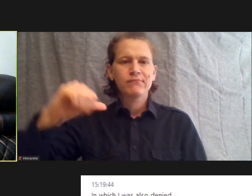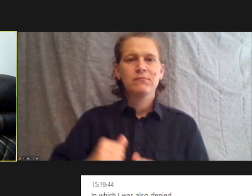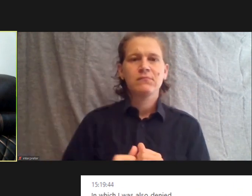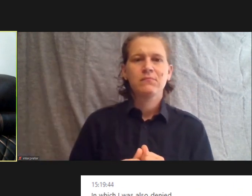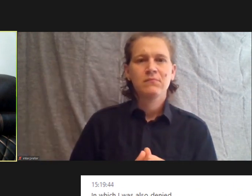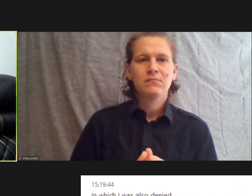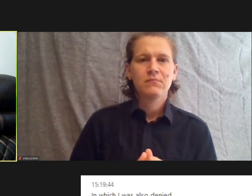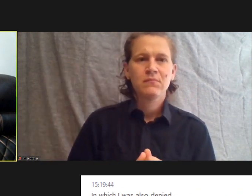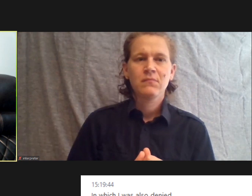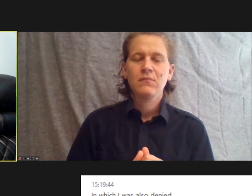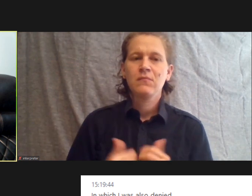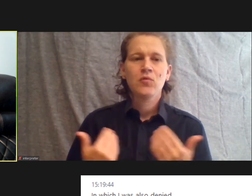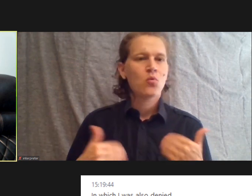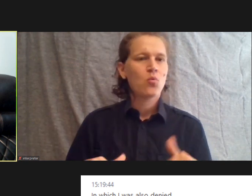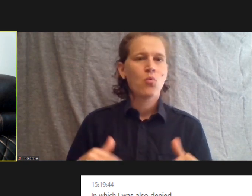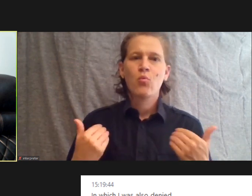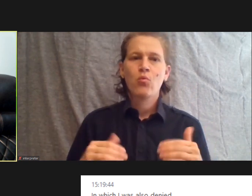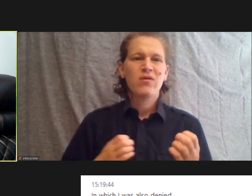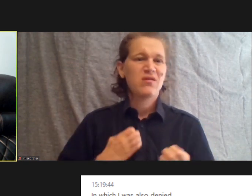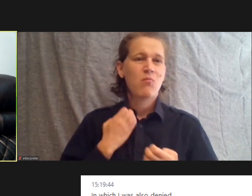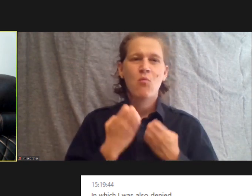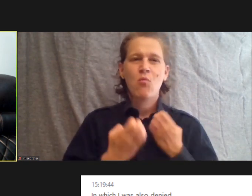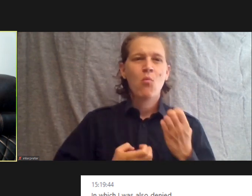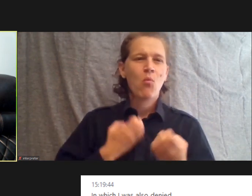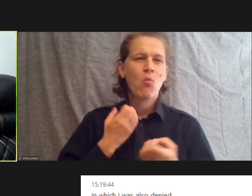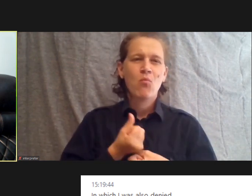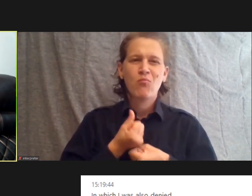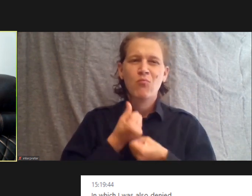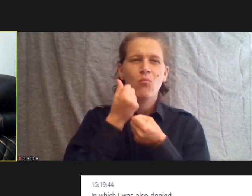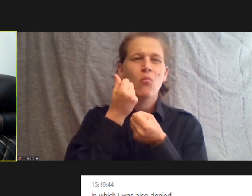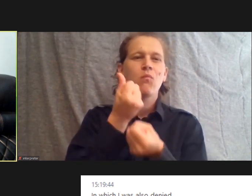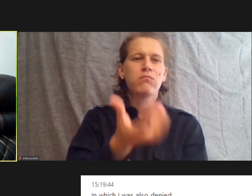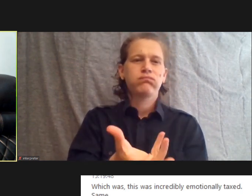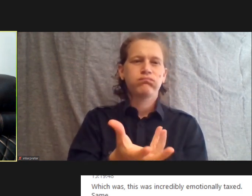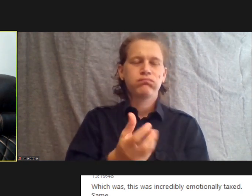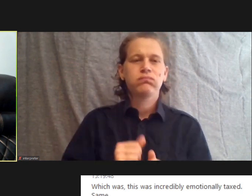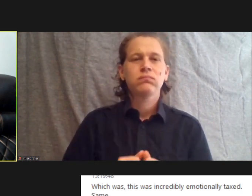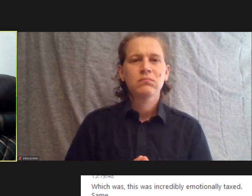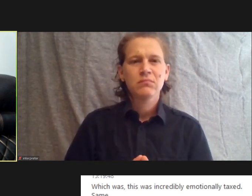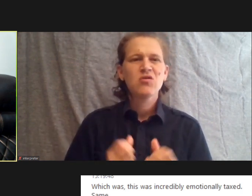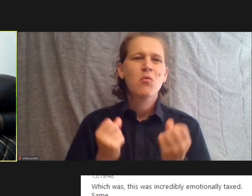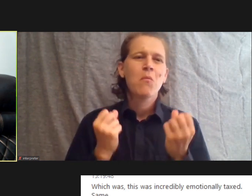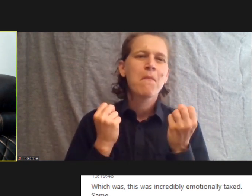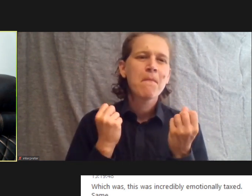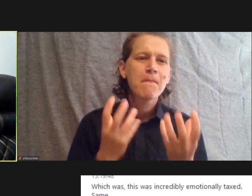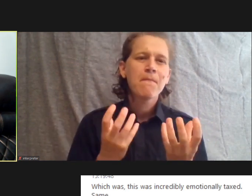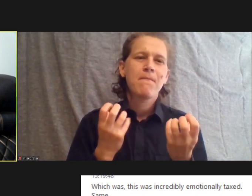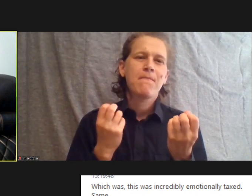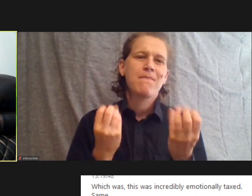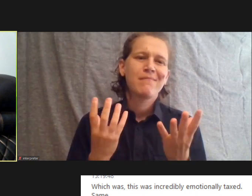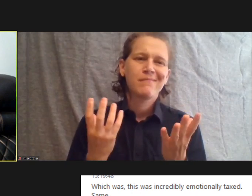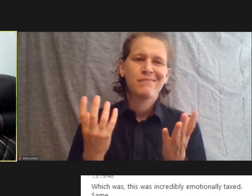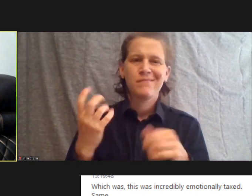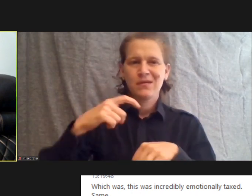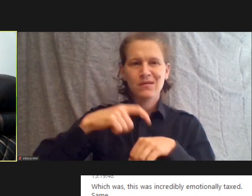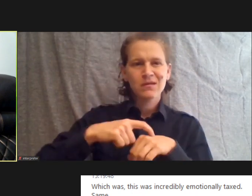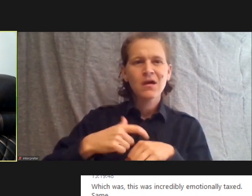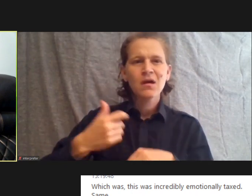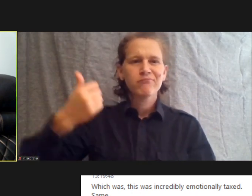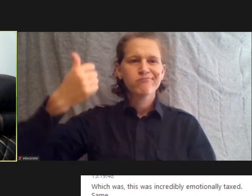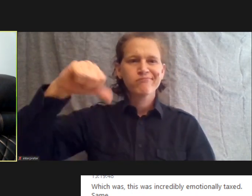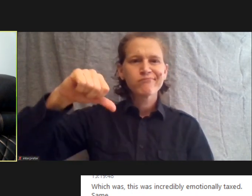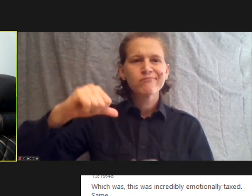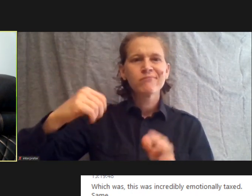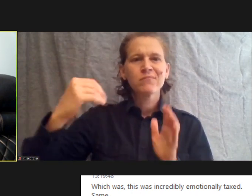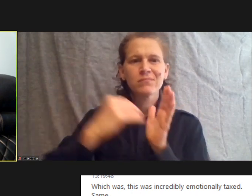was incredibly emotionally taxing. And after many rounds of denial letters, I was given the option to